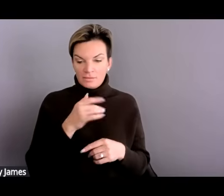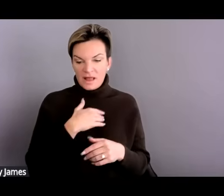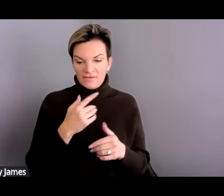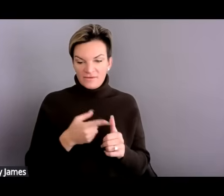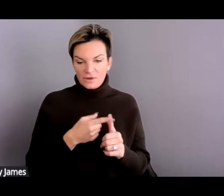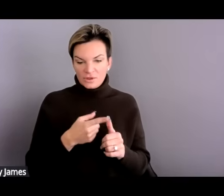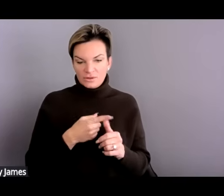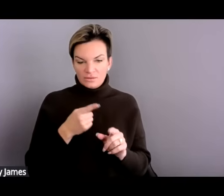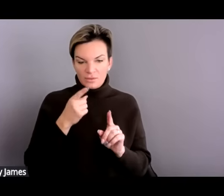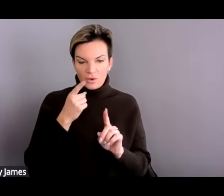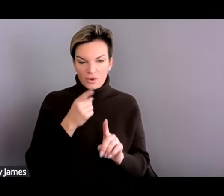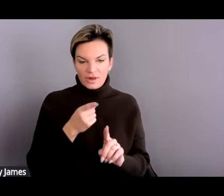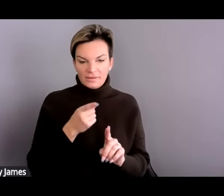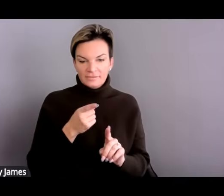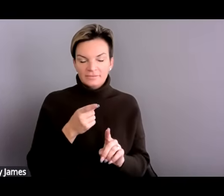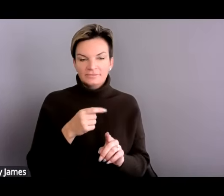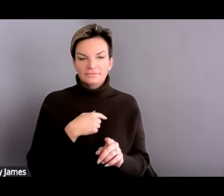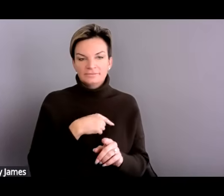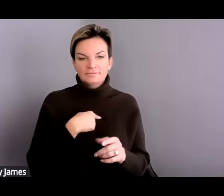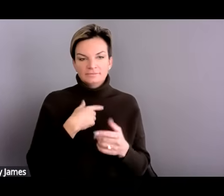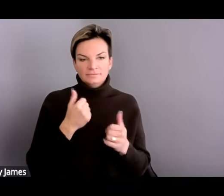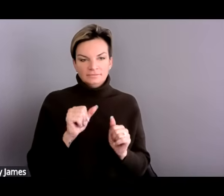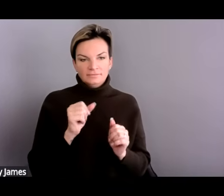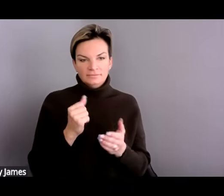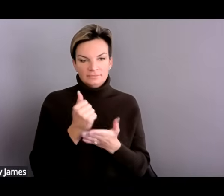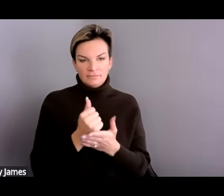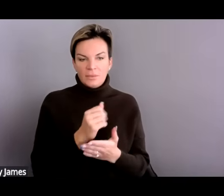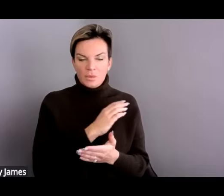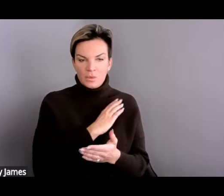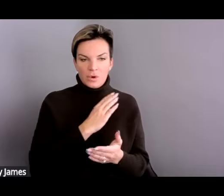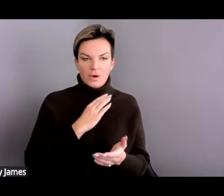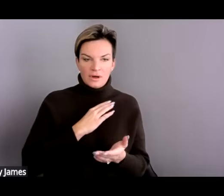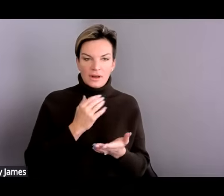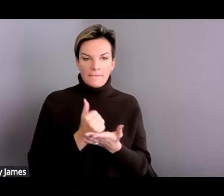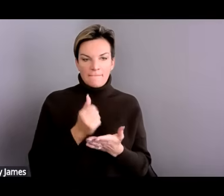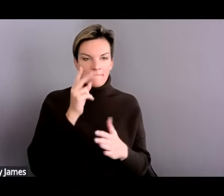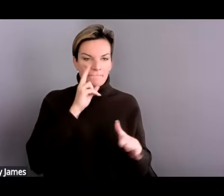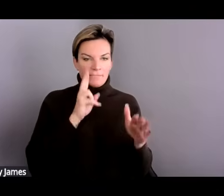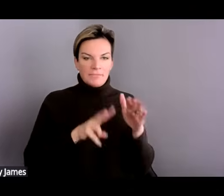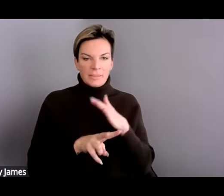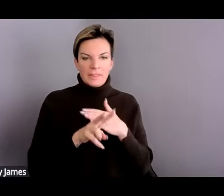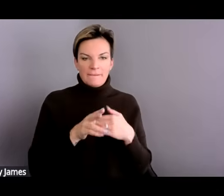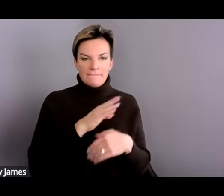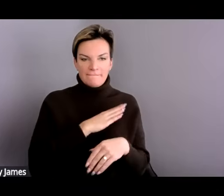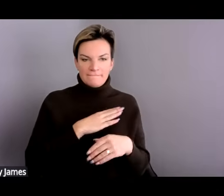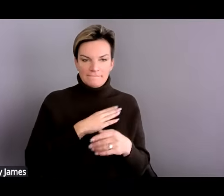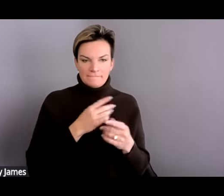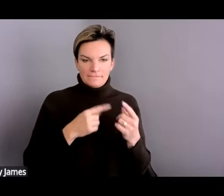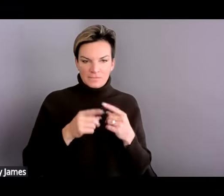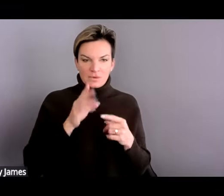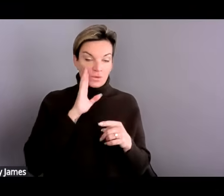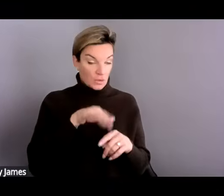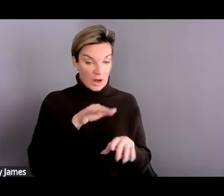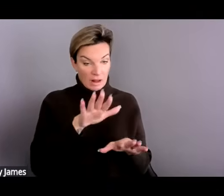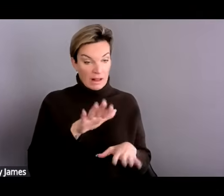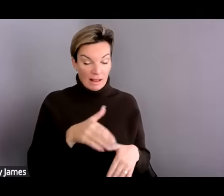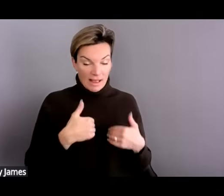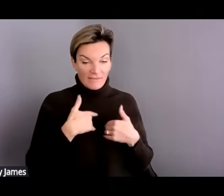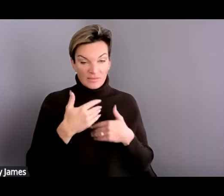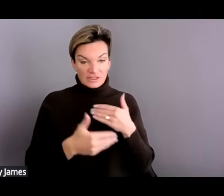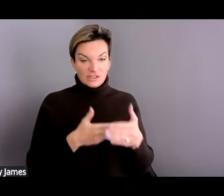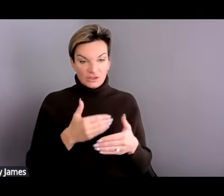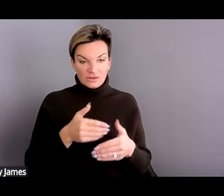this morning, I'm trying to help the board anticipate challenges that are coming. It's great that you have this procedure. This